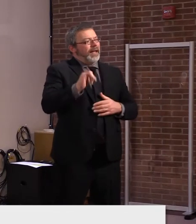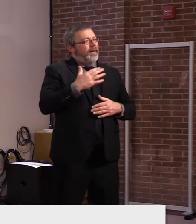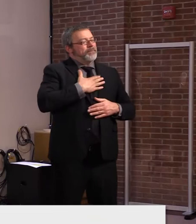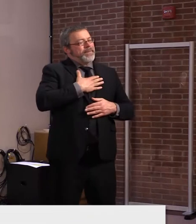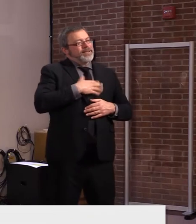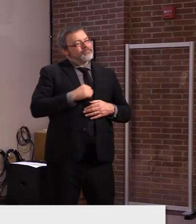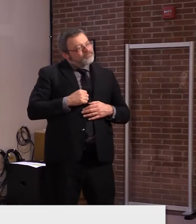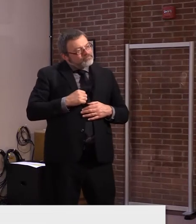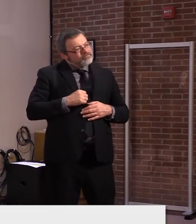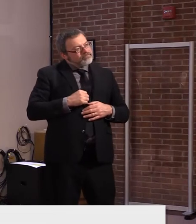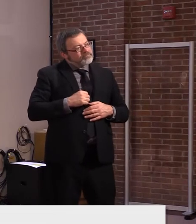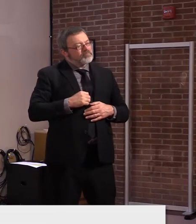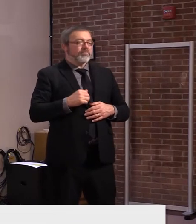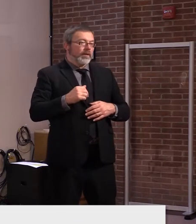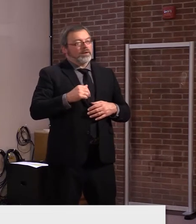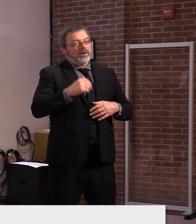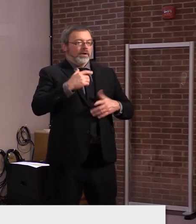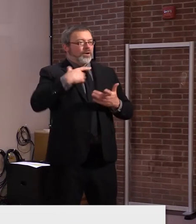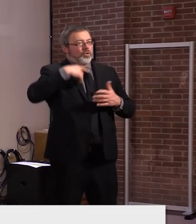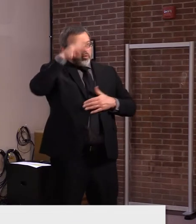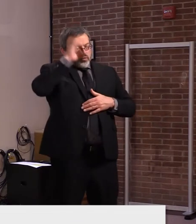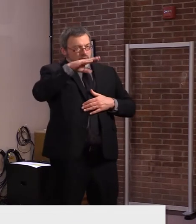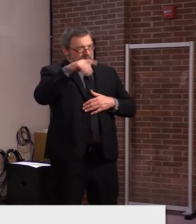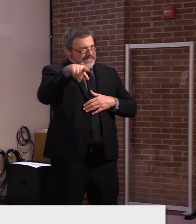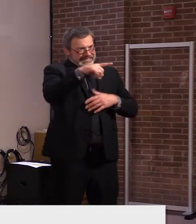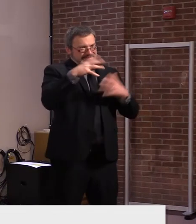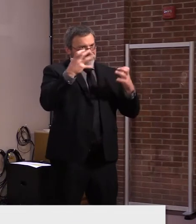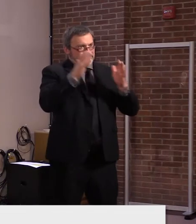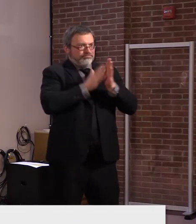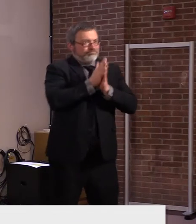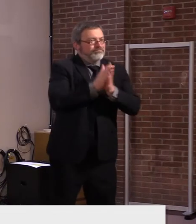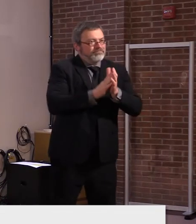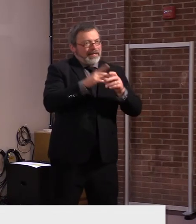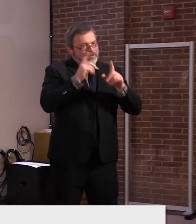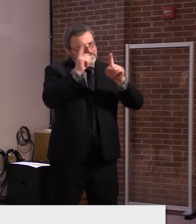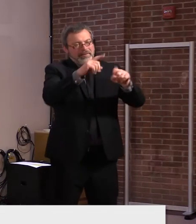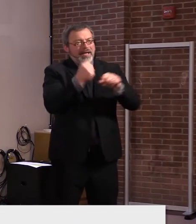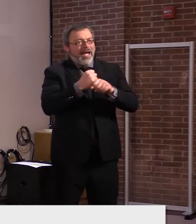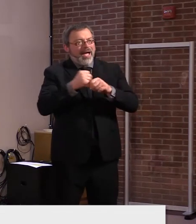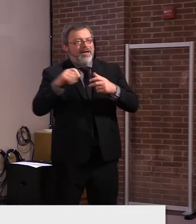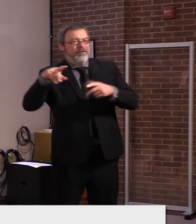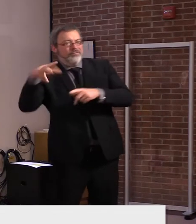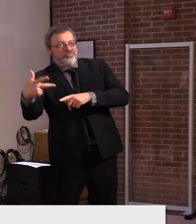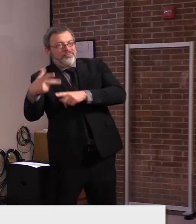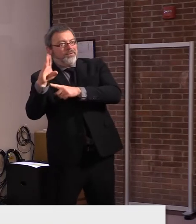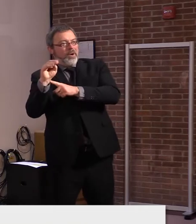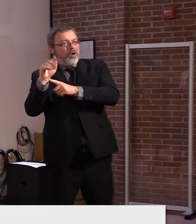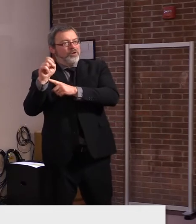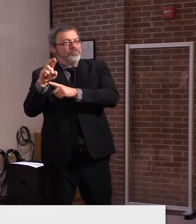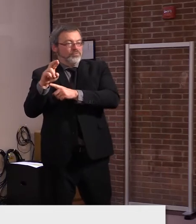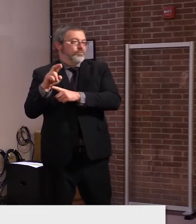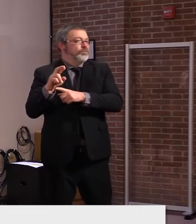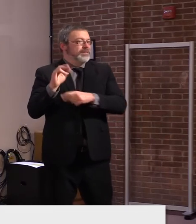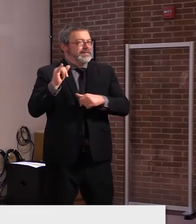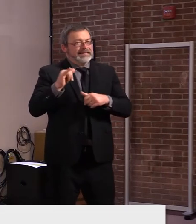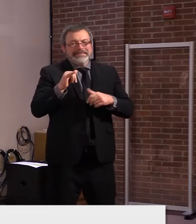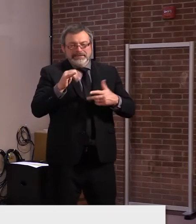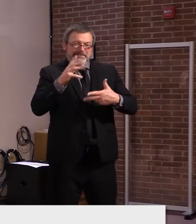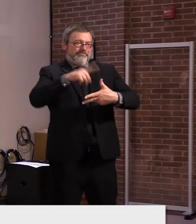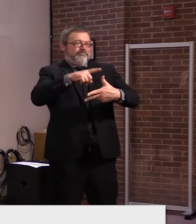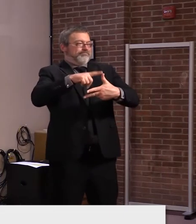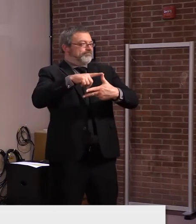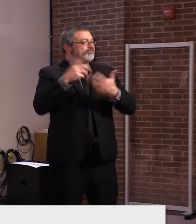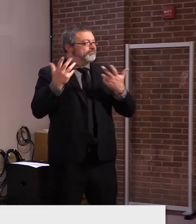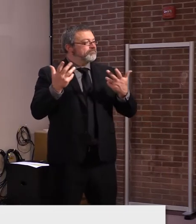old and you're 6 months out on your last dose of Pfizer, get vaccinated, get